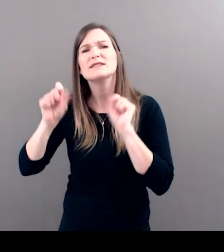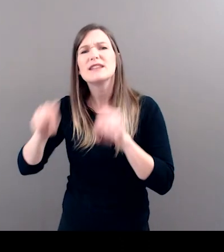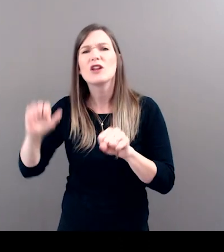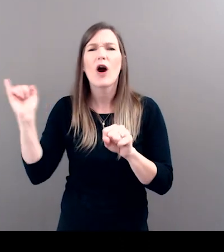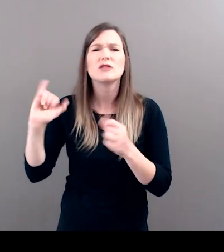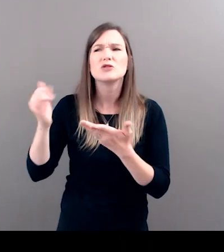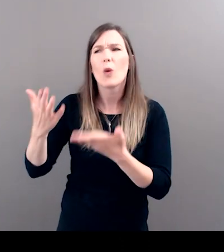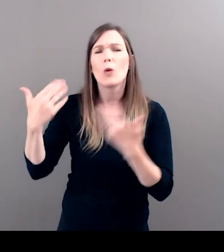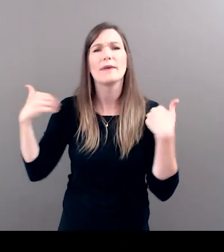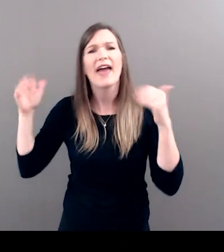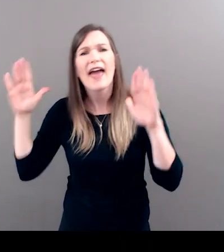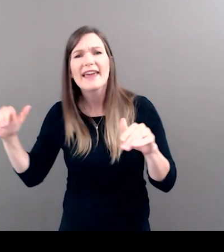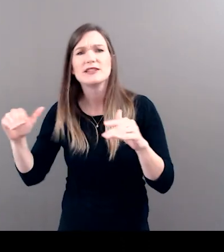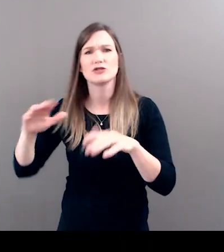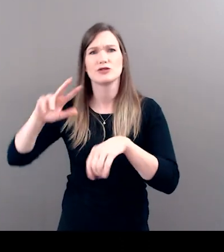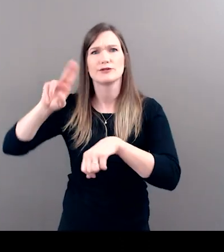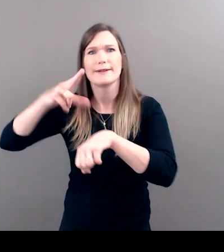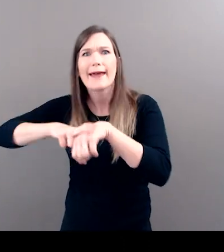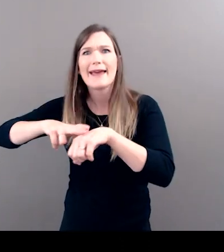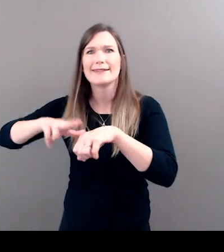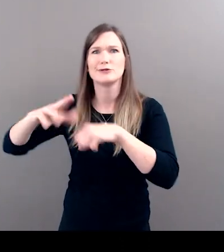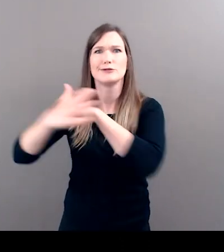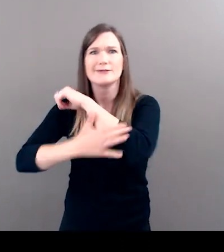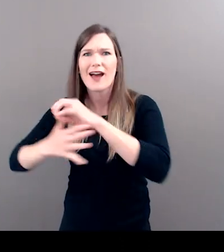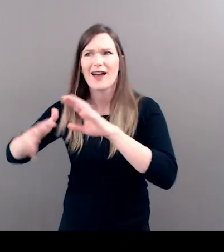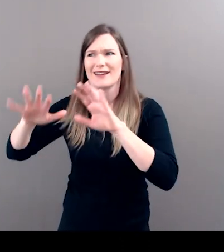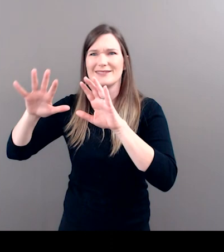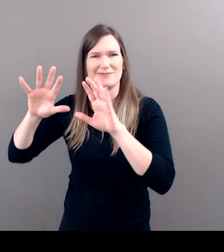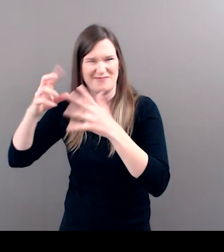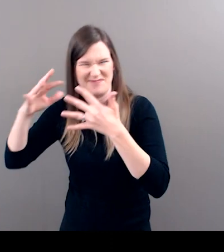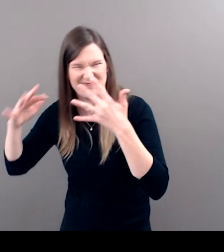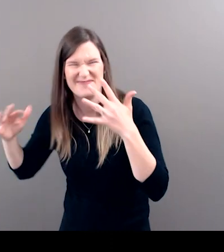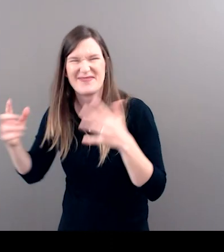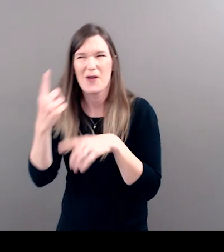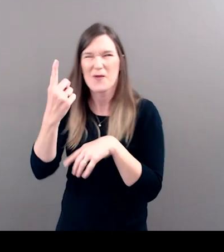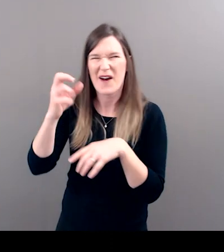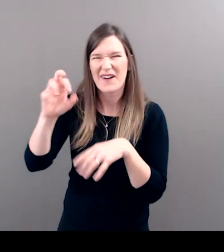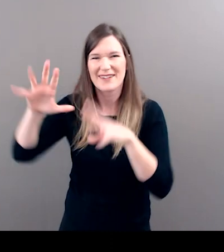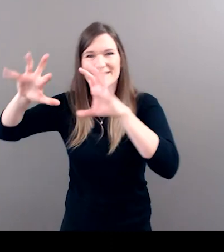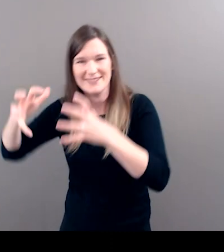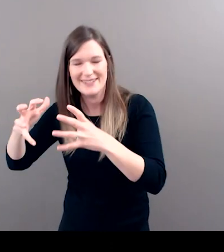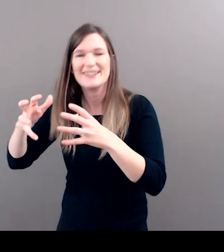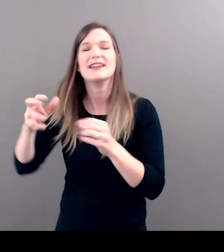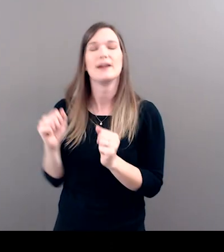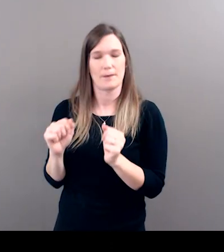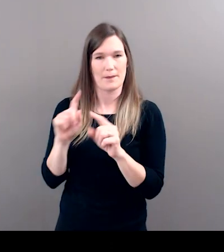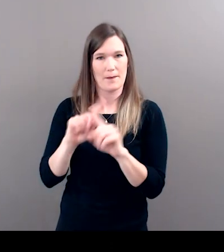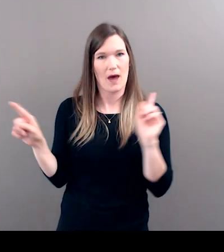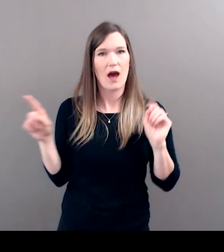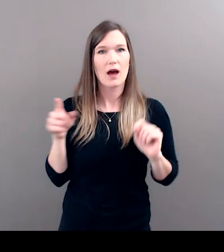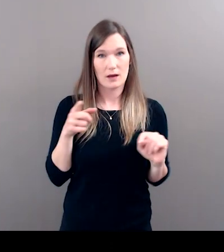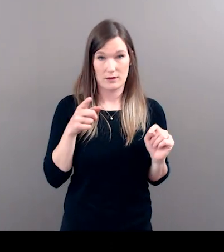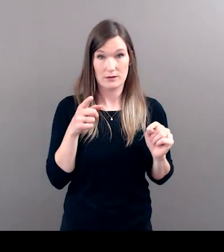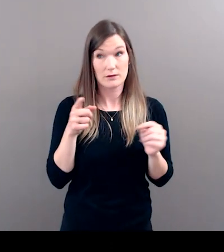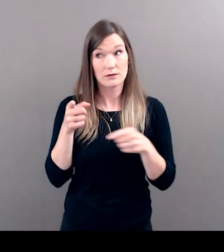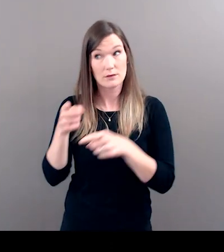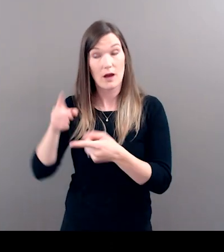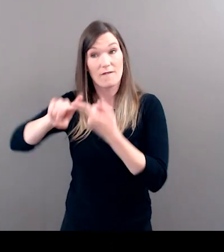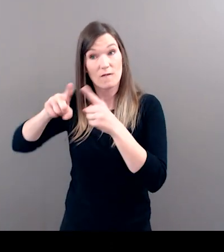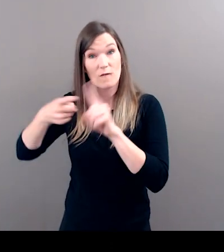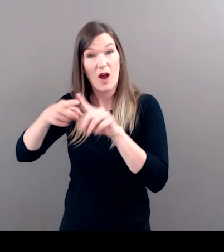and me. If you are going to be God's friend, you are someone who promotes God's agenda, but you're always going to have people